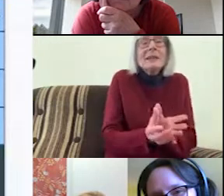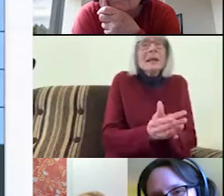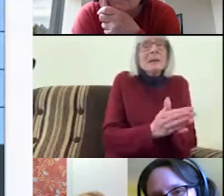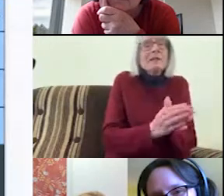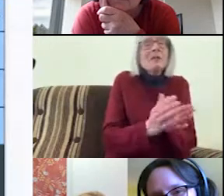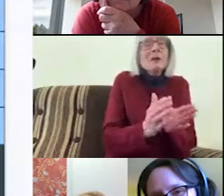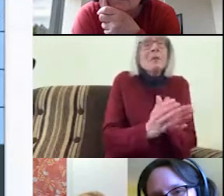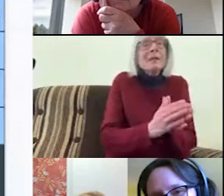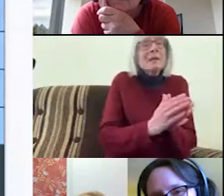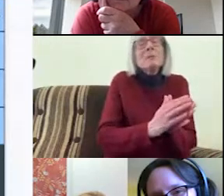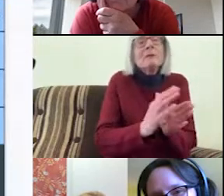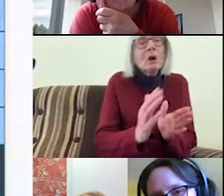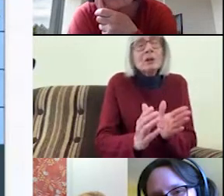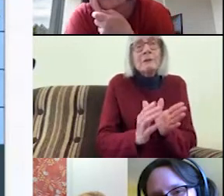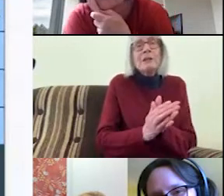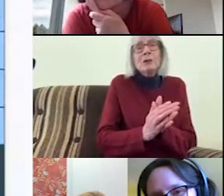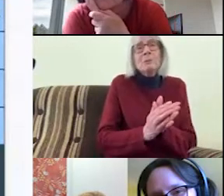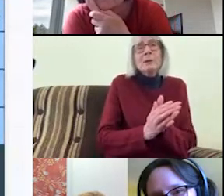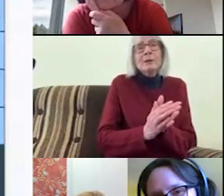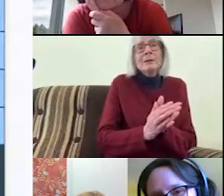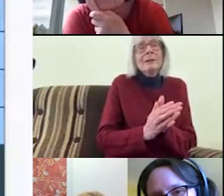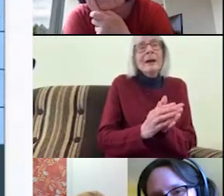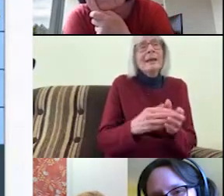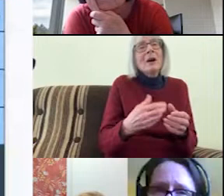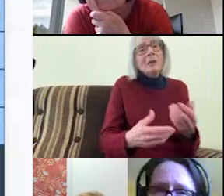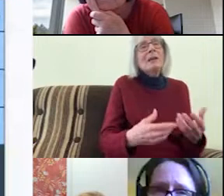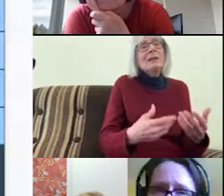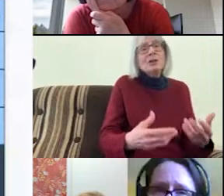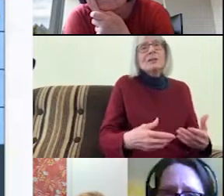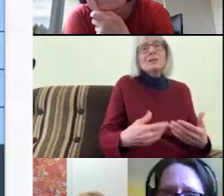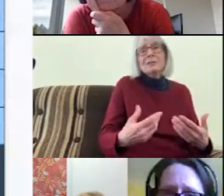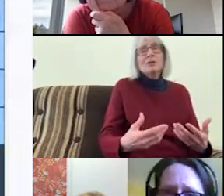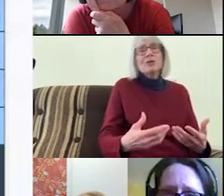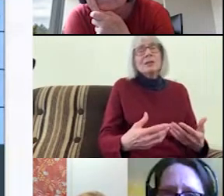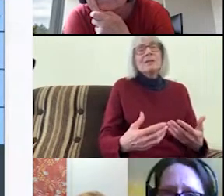activity. It's not about we've got to finish the book. And